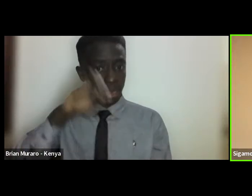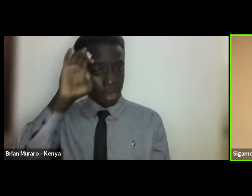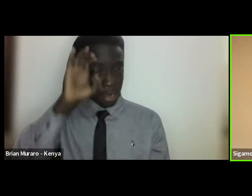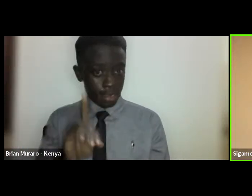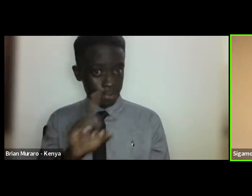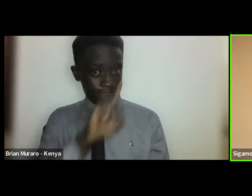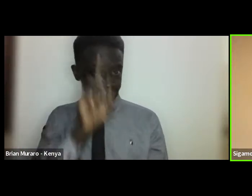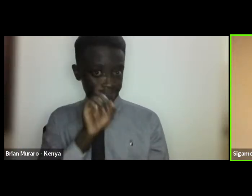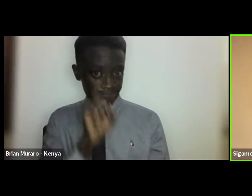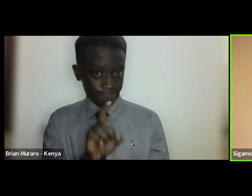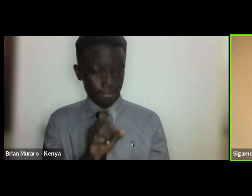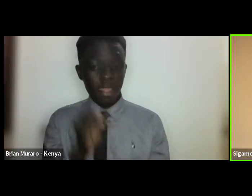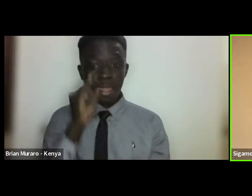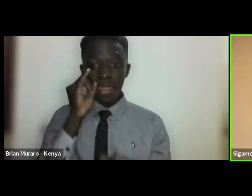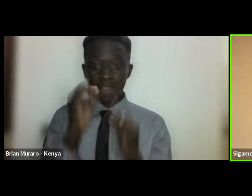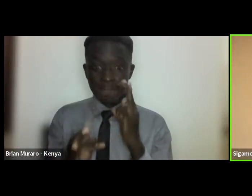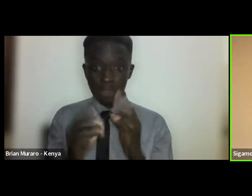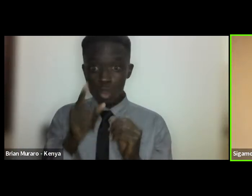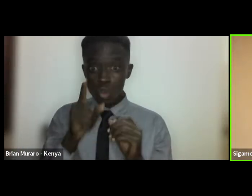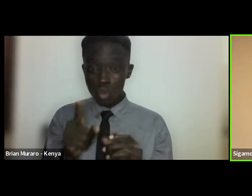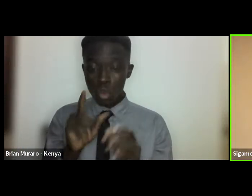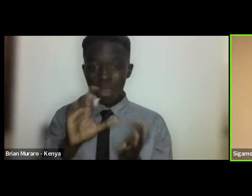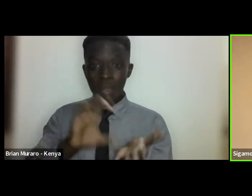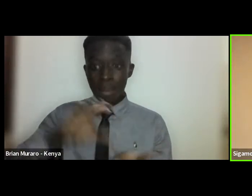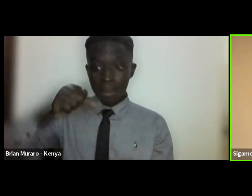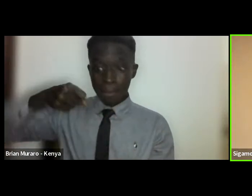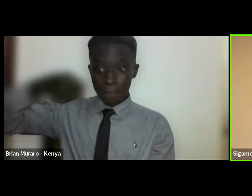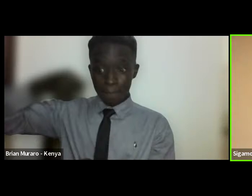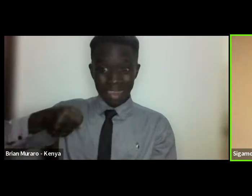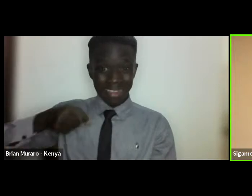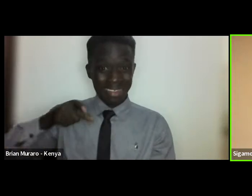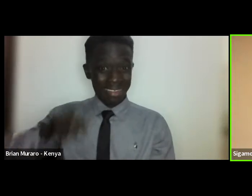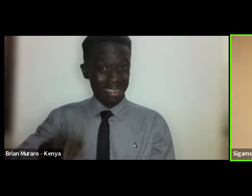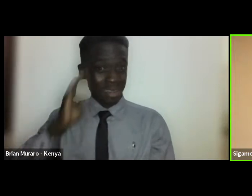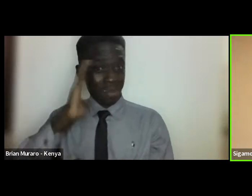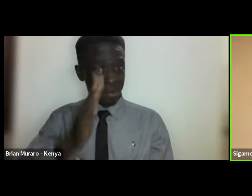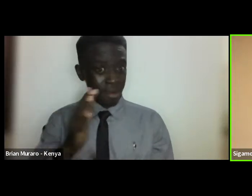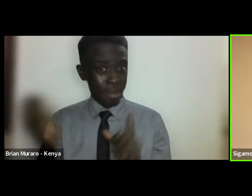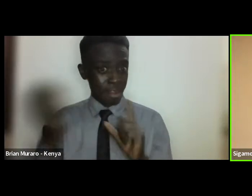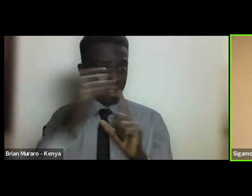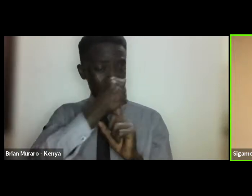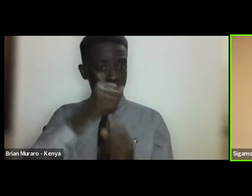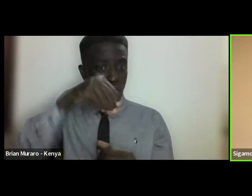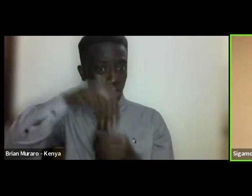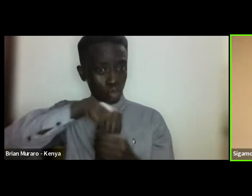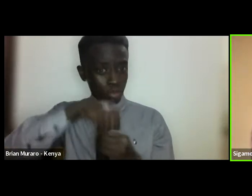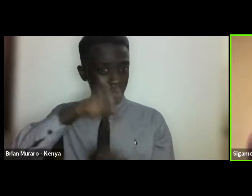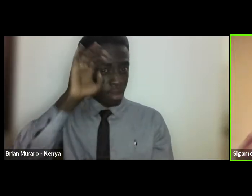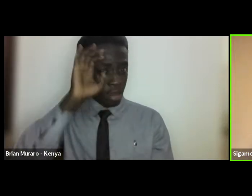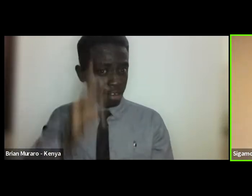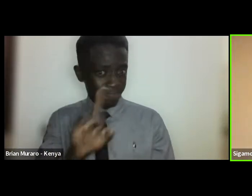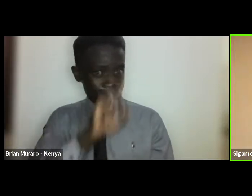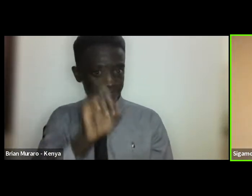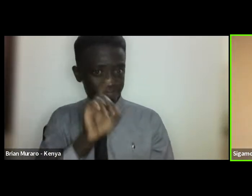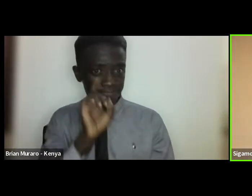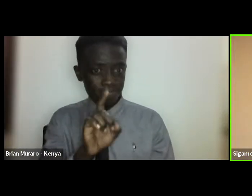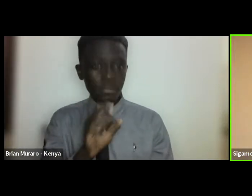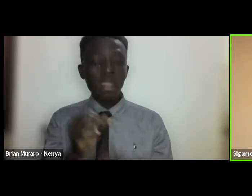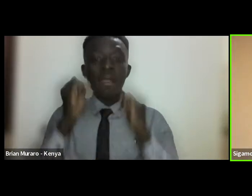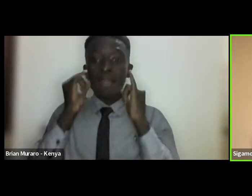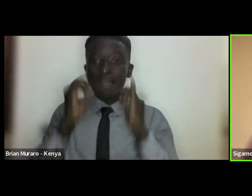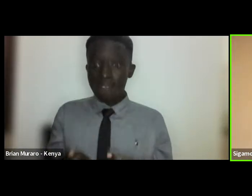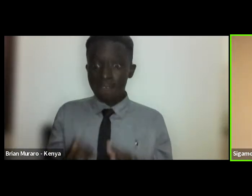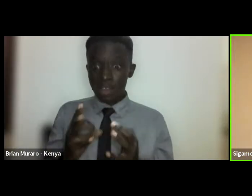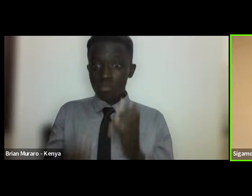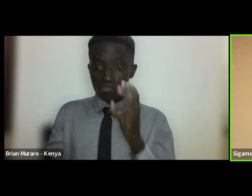budget, will this result in inclusive education? If we develop a curriculum, will